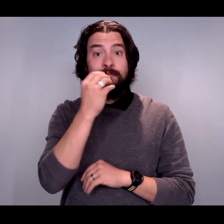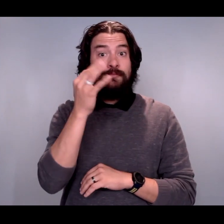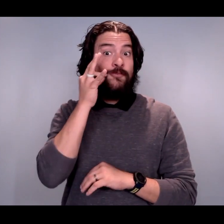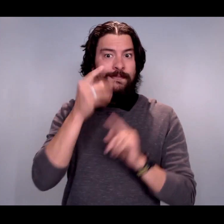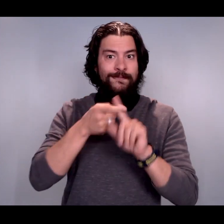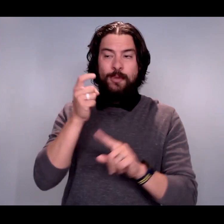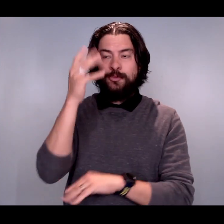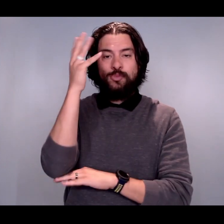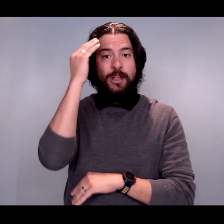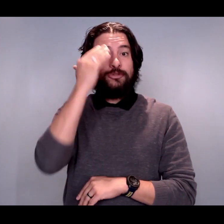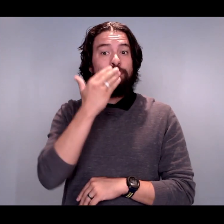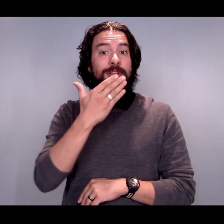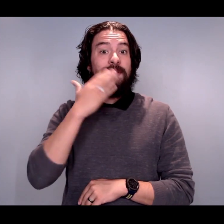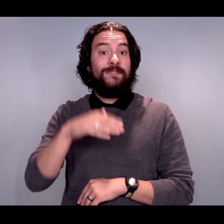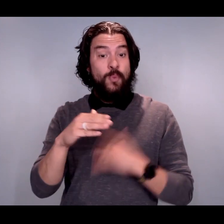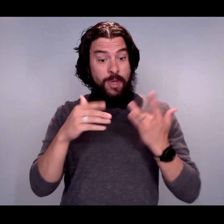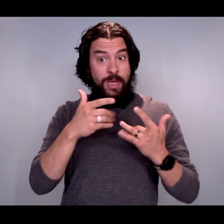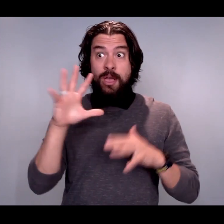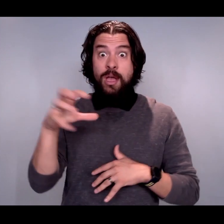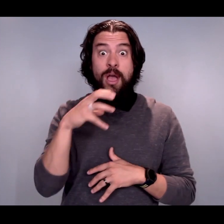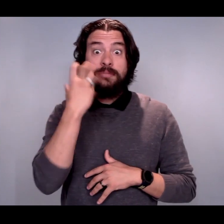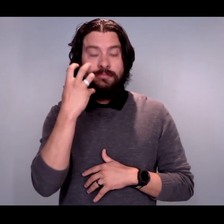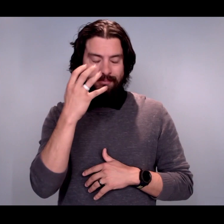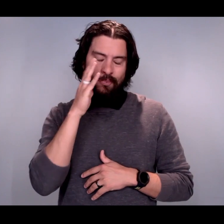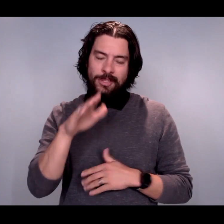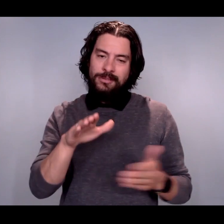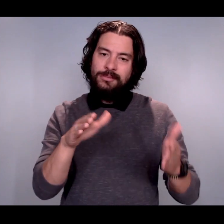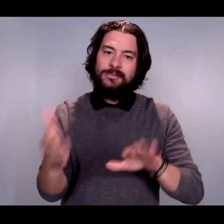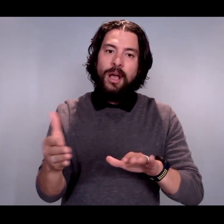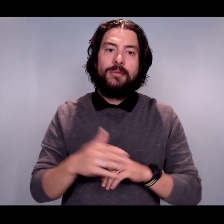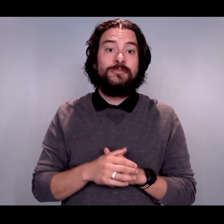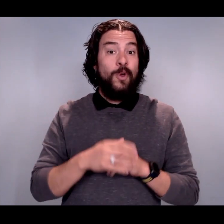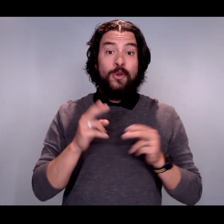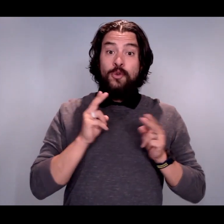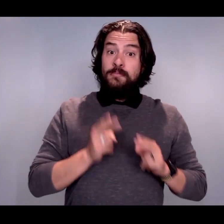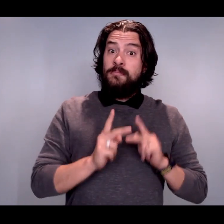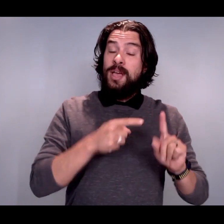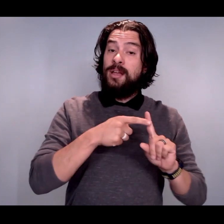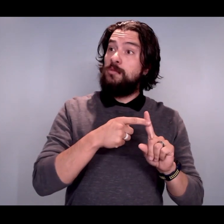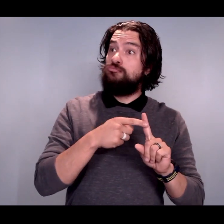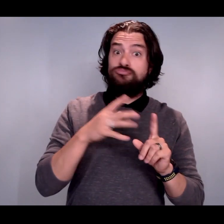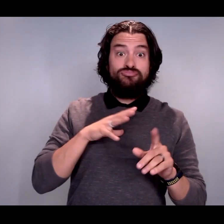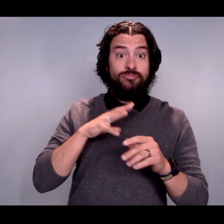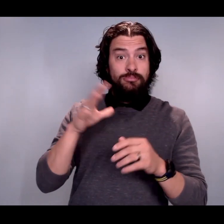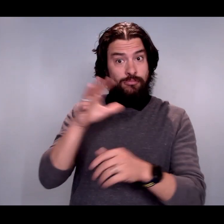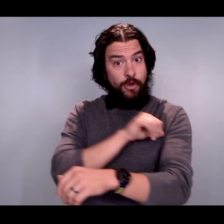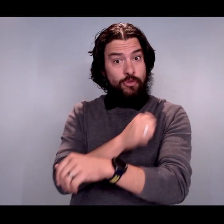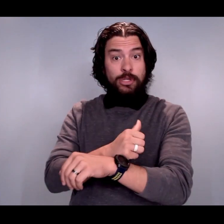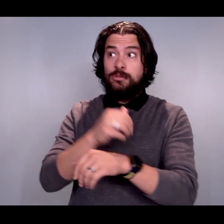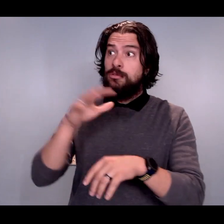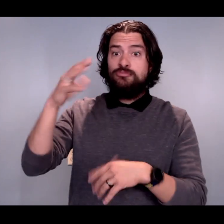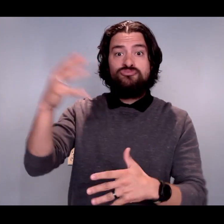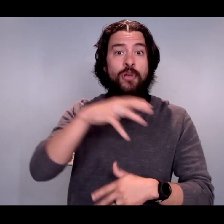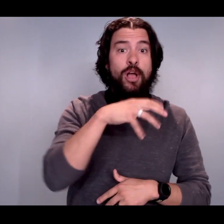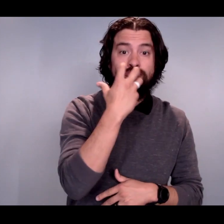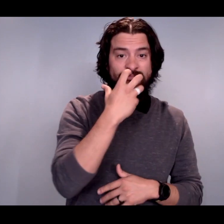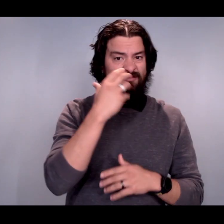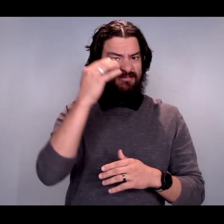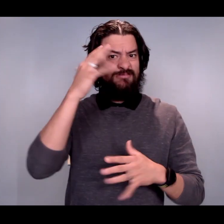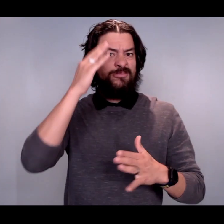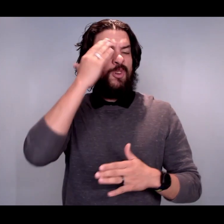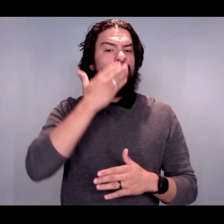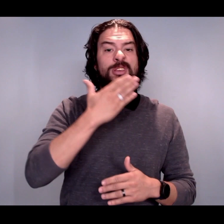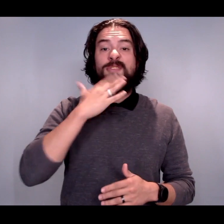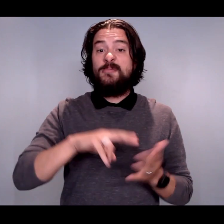from the tree of knowing good and evil, because the day you do, you'll die. But the humans take the authority to know and define good and evil